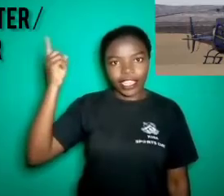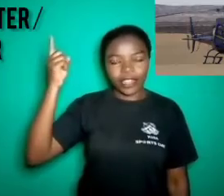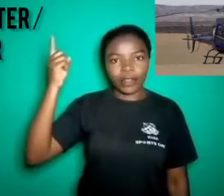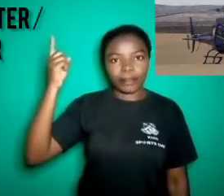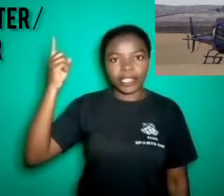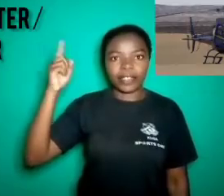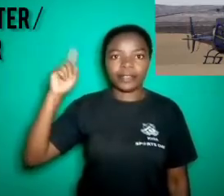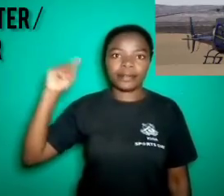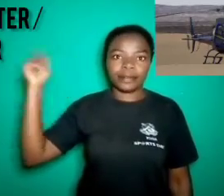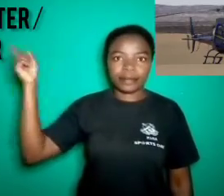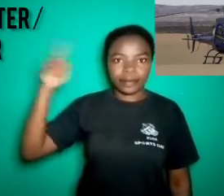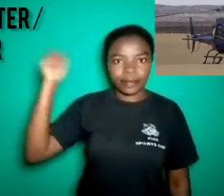Helicopter.